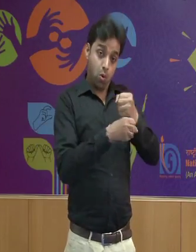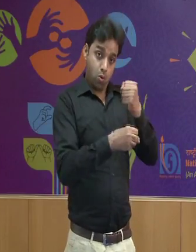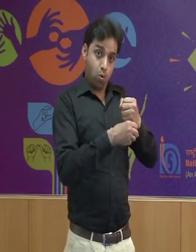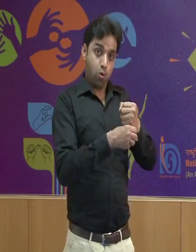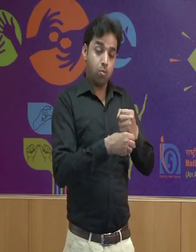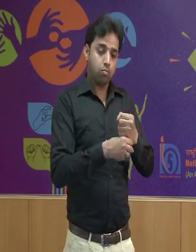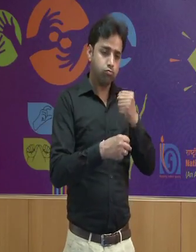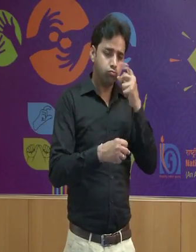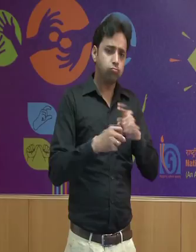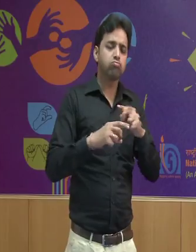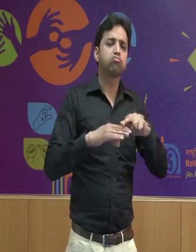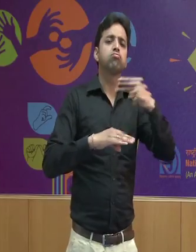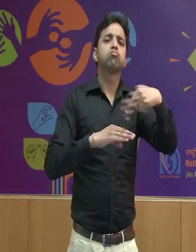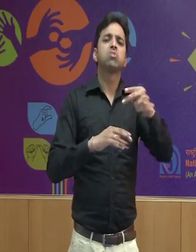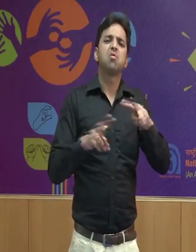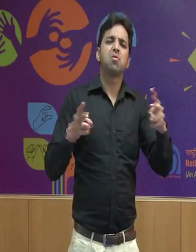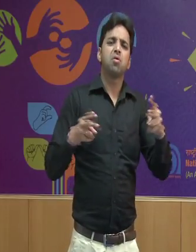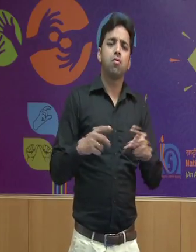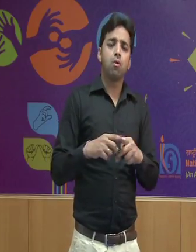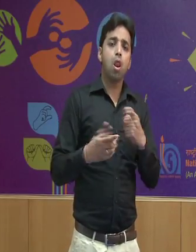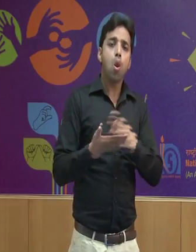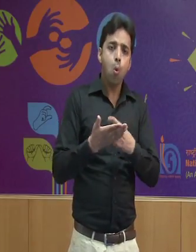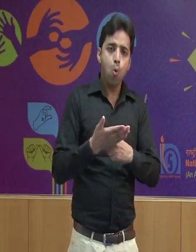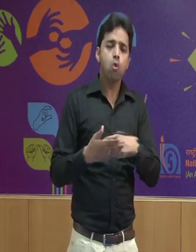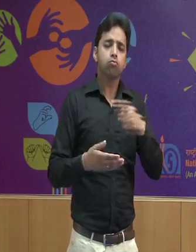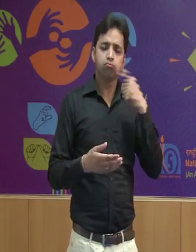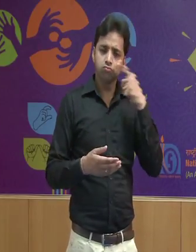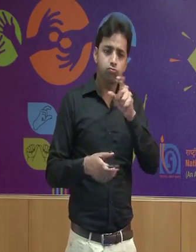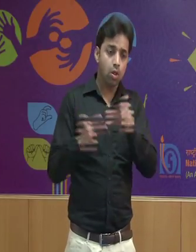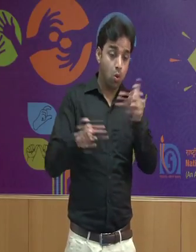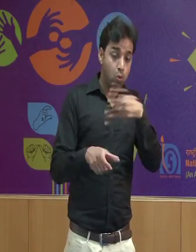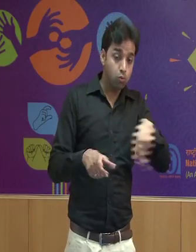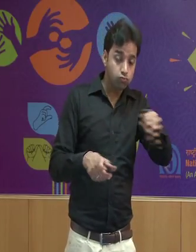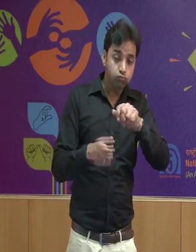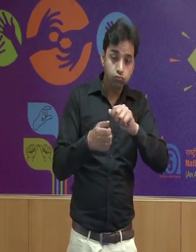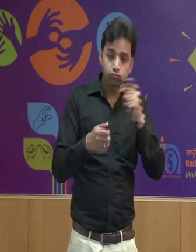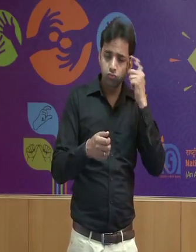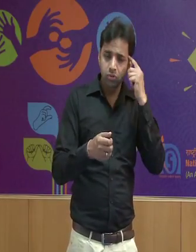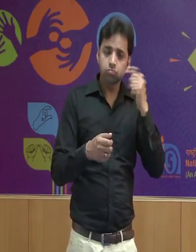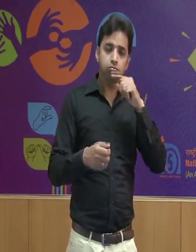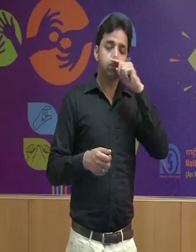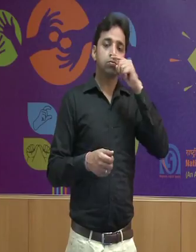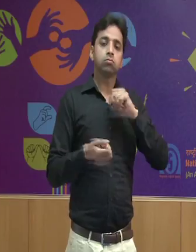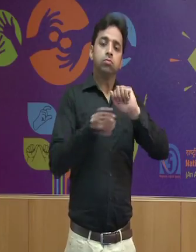took many steps to change the attitude of people regarding caste system.